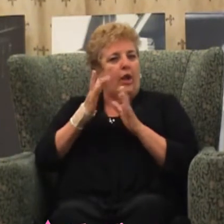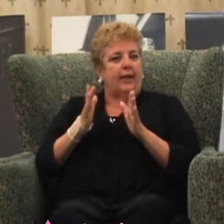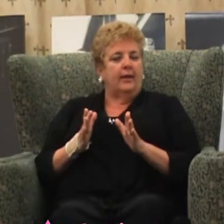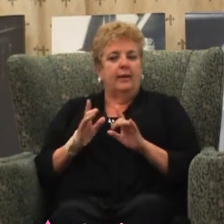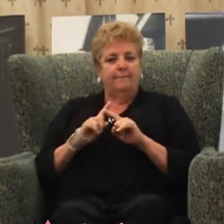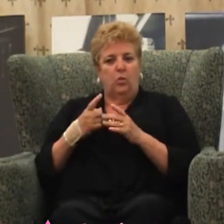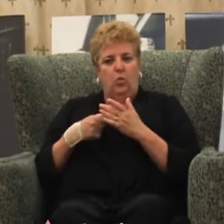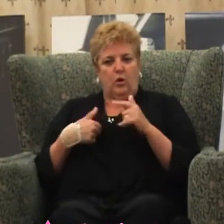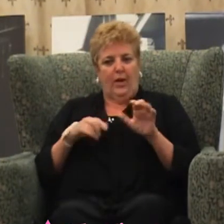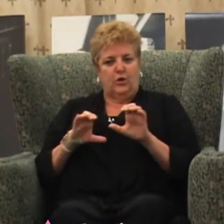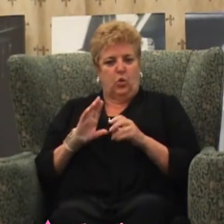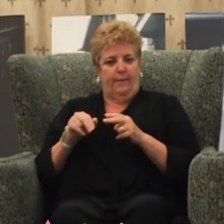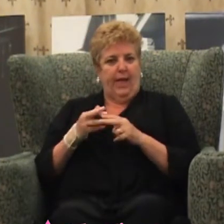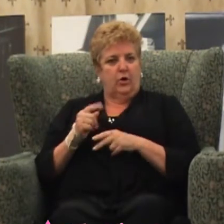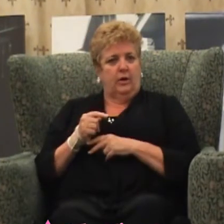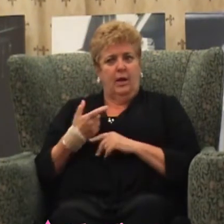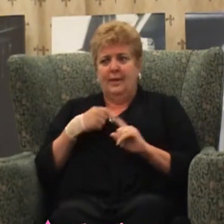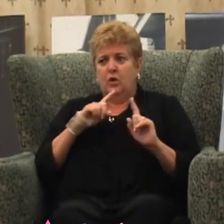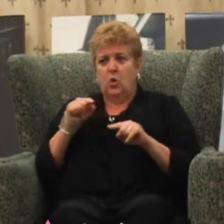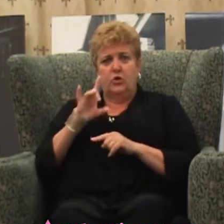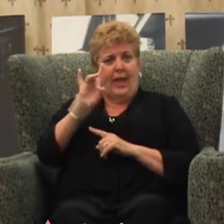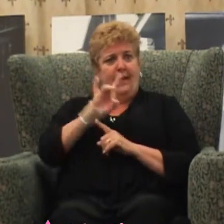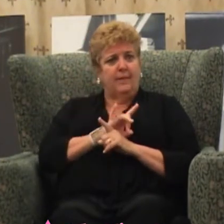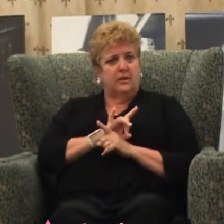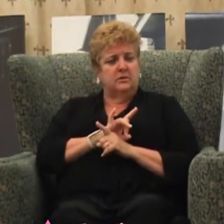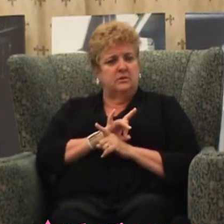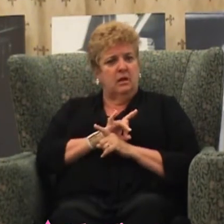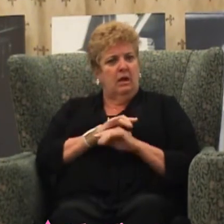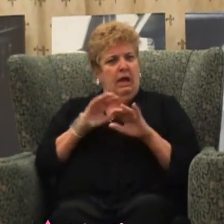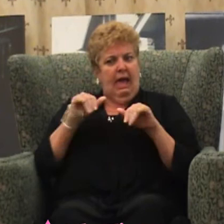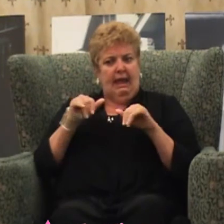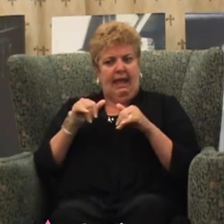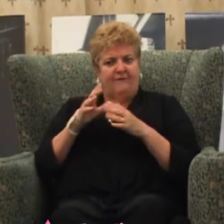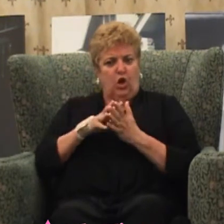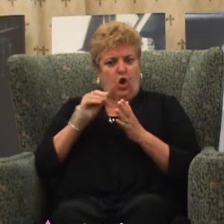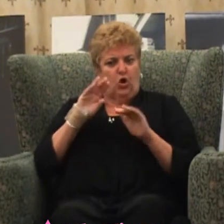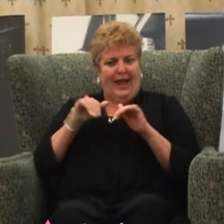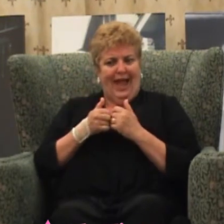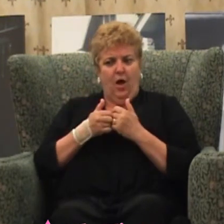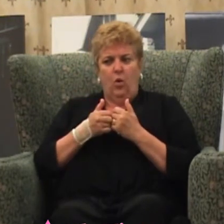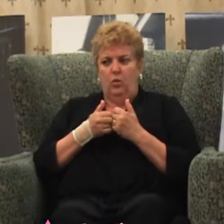about it. I've been going to AA for 8 months, and I haven't learned how to not suck whiskey out of a bedspread.